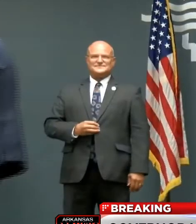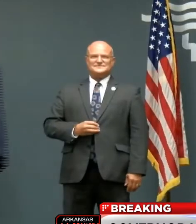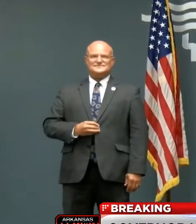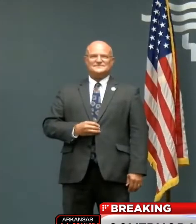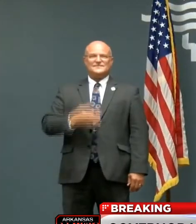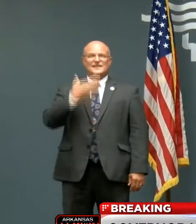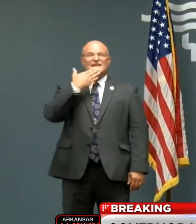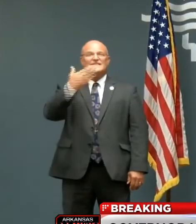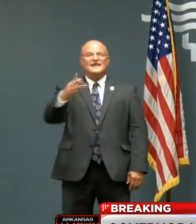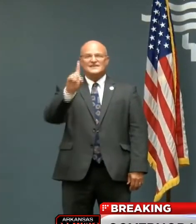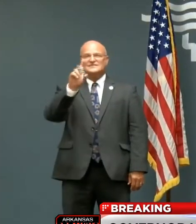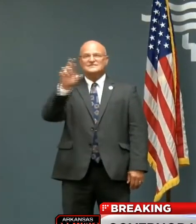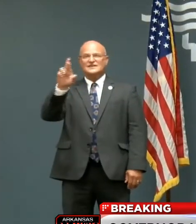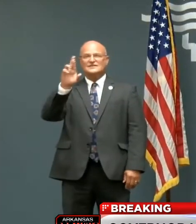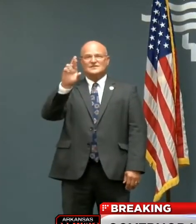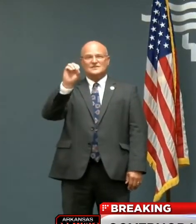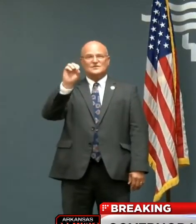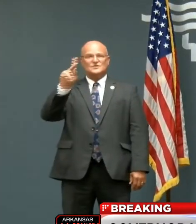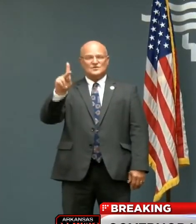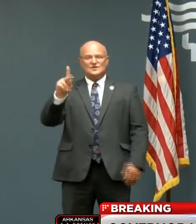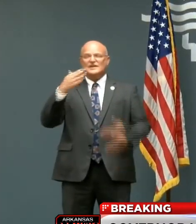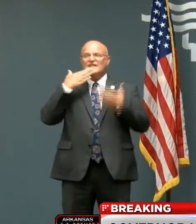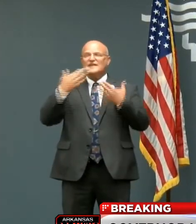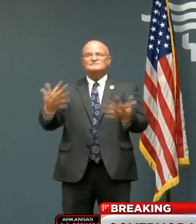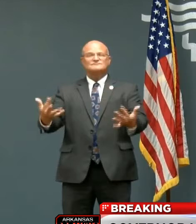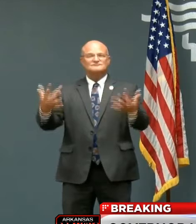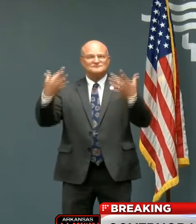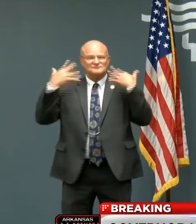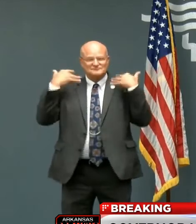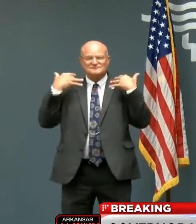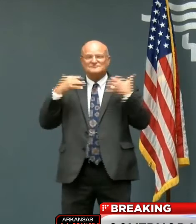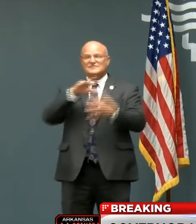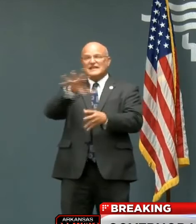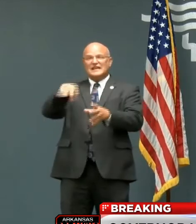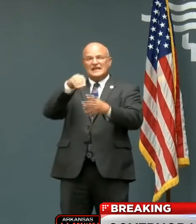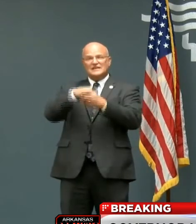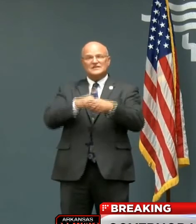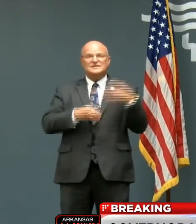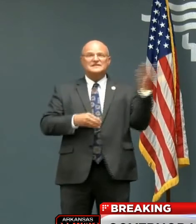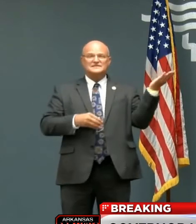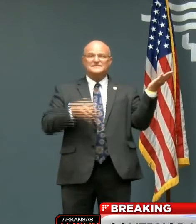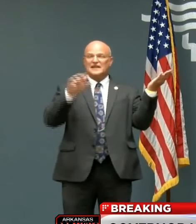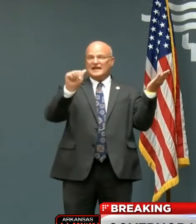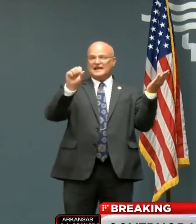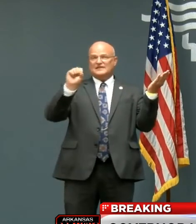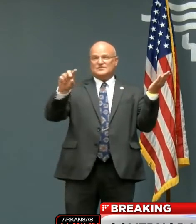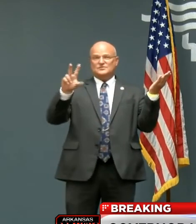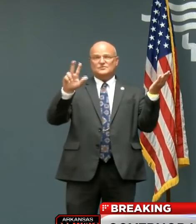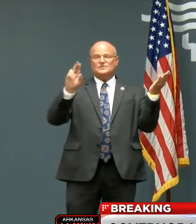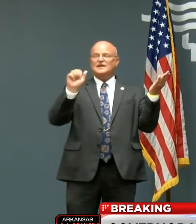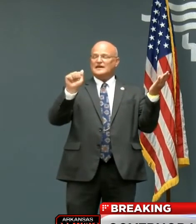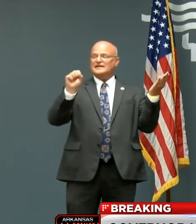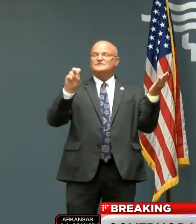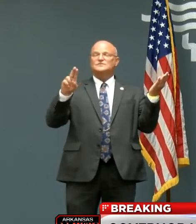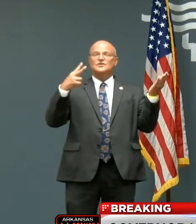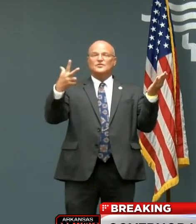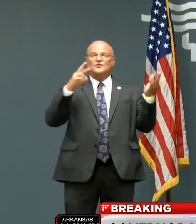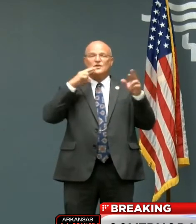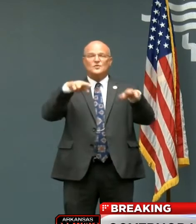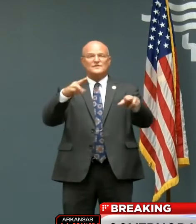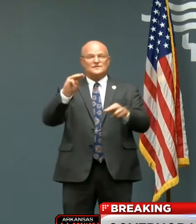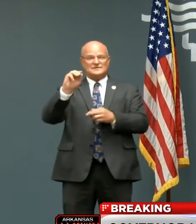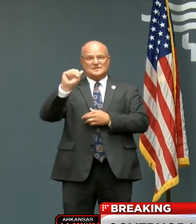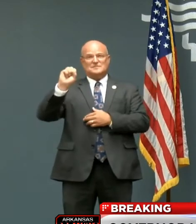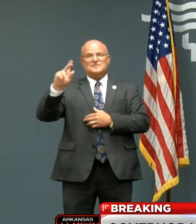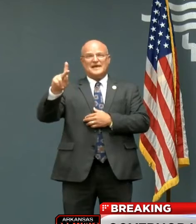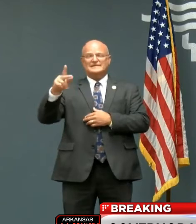Thank you, Dr. Rook, and thank you for your hospitality today, including the ASU Three Rivers mask,